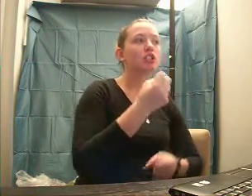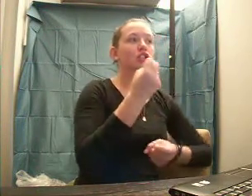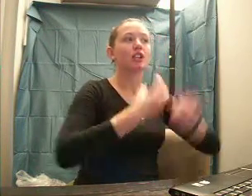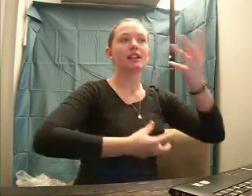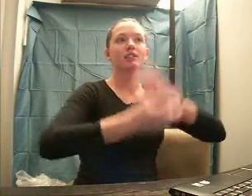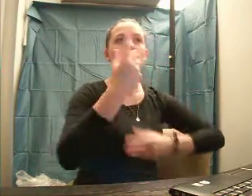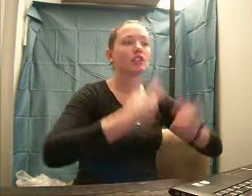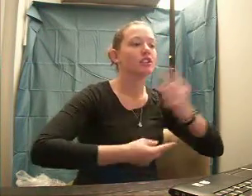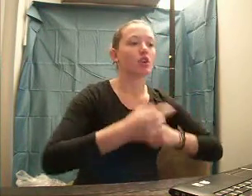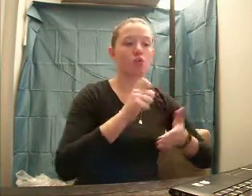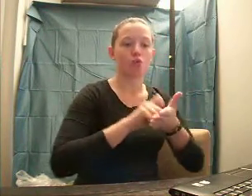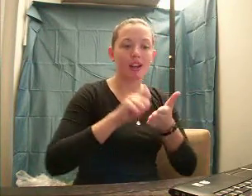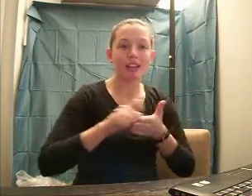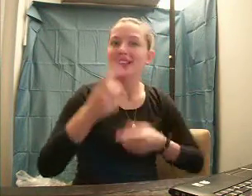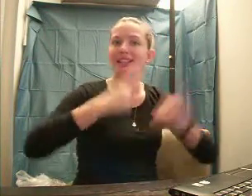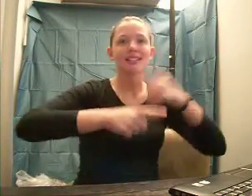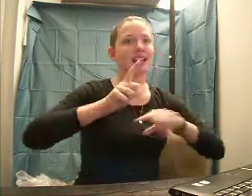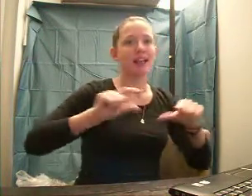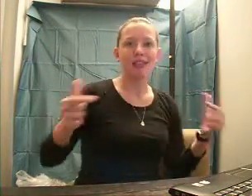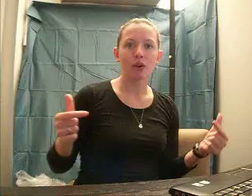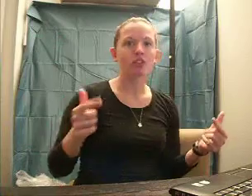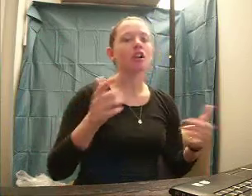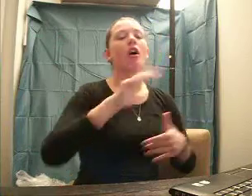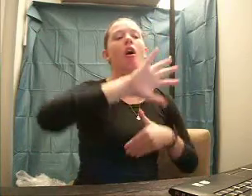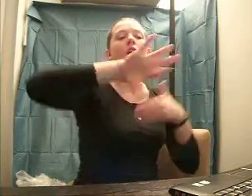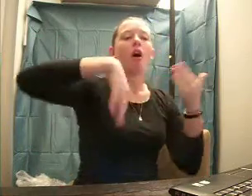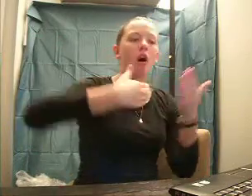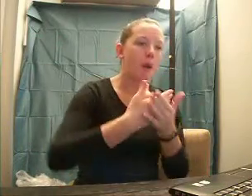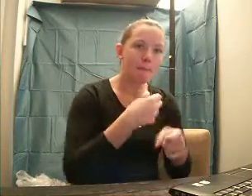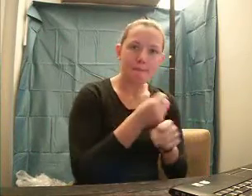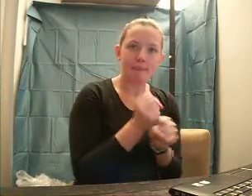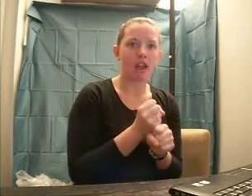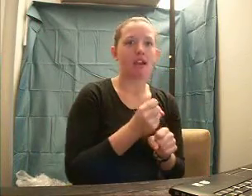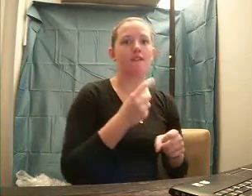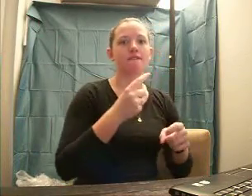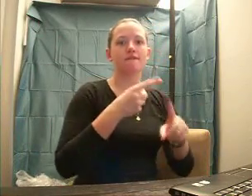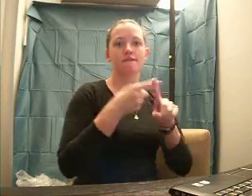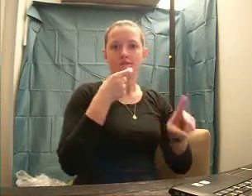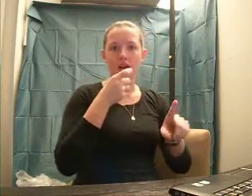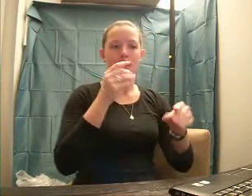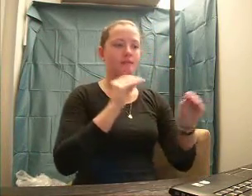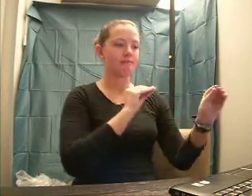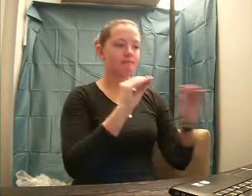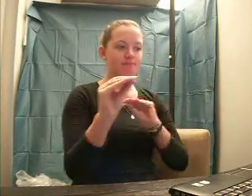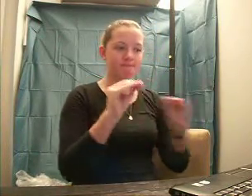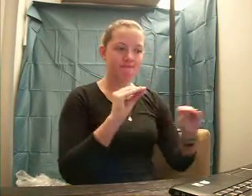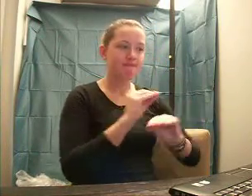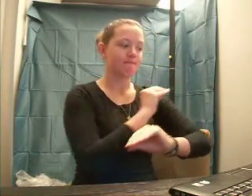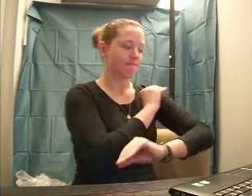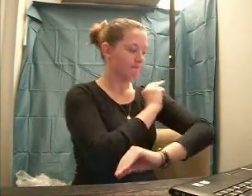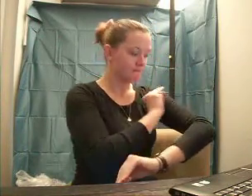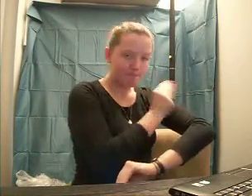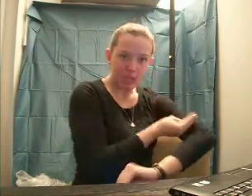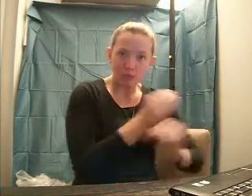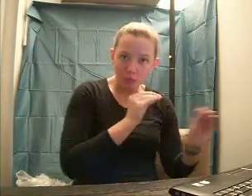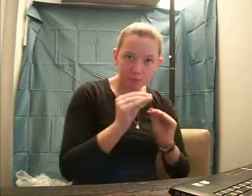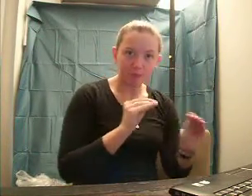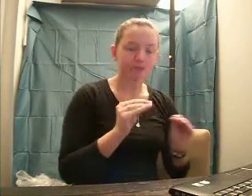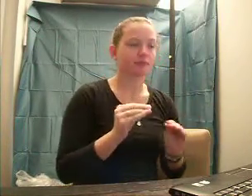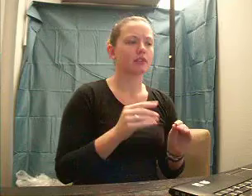They're all mediated through contractions of your muscles. So it's really important to remember that sensory, memory, and cognitive